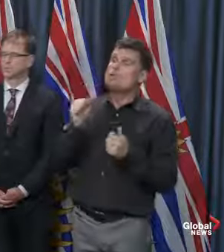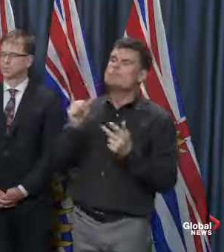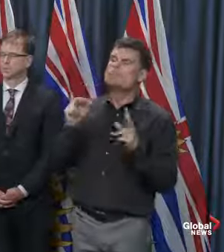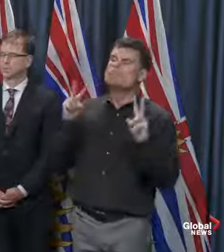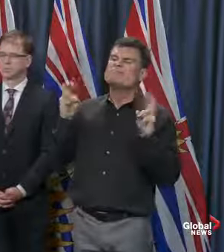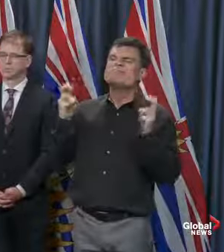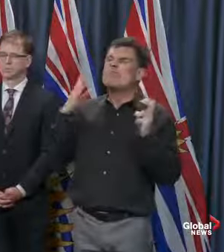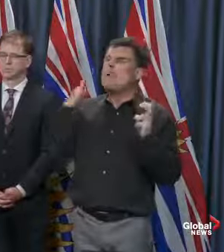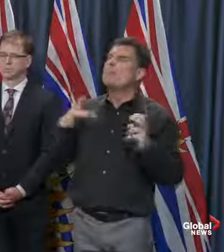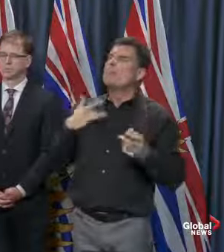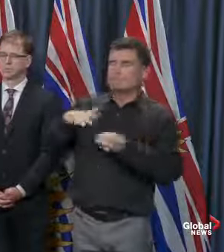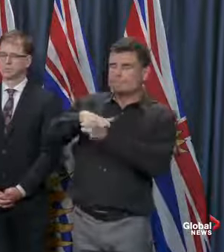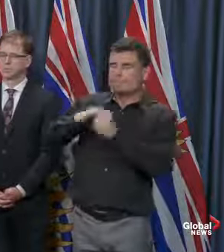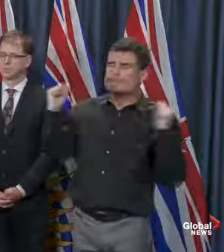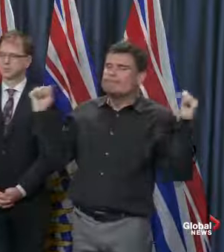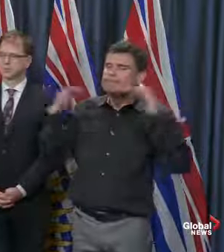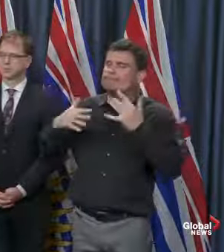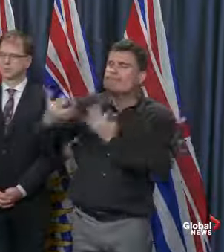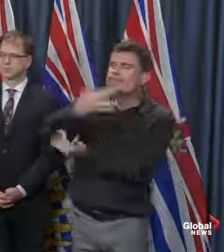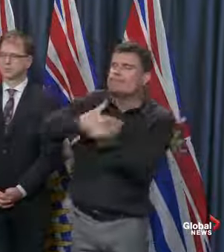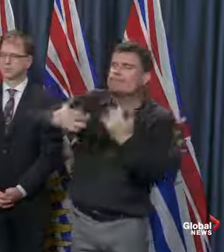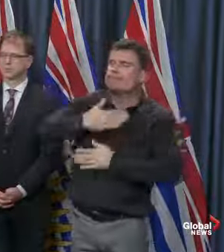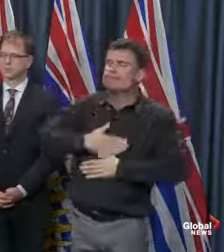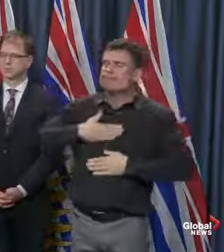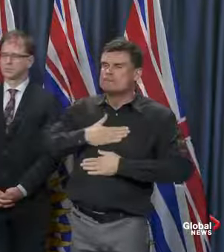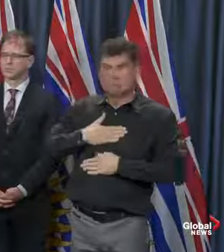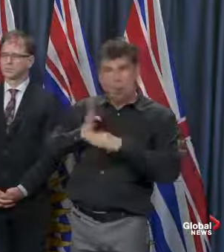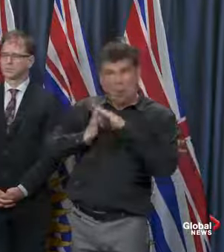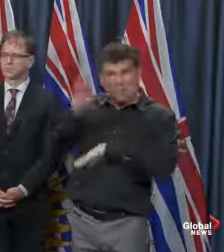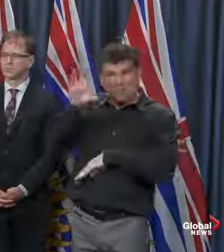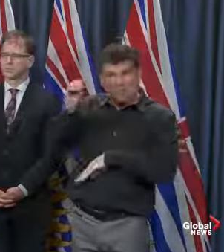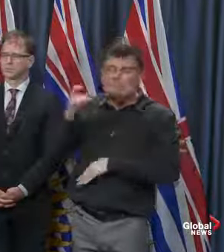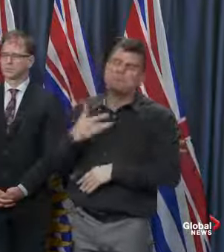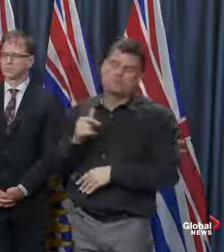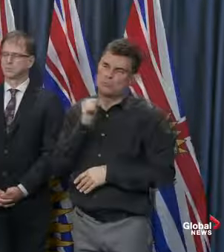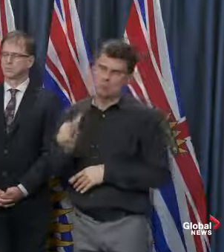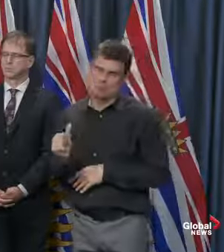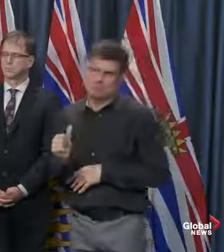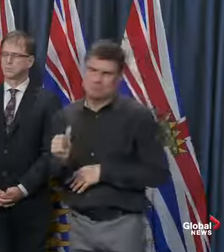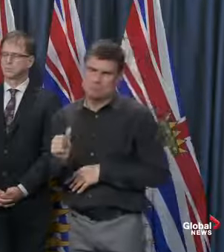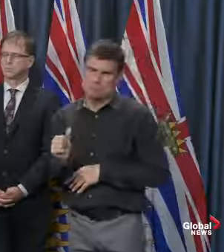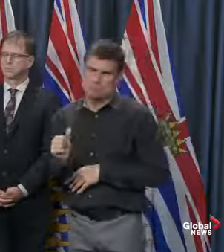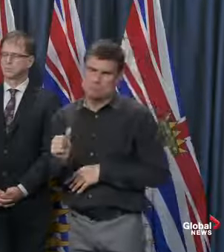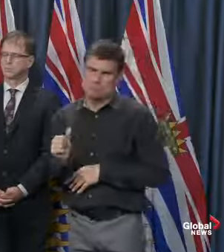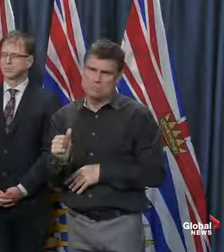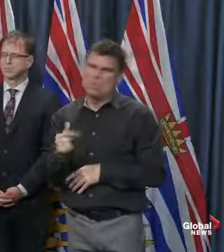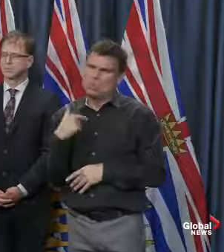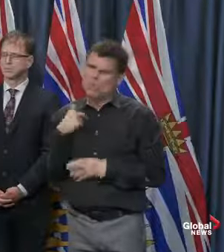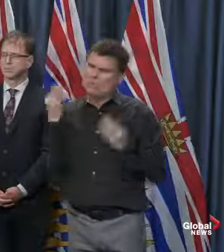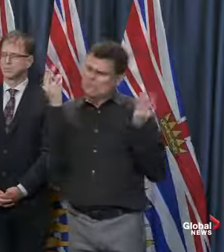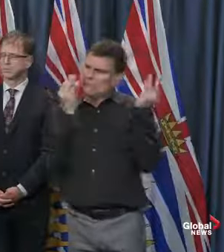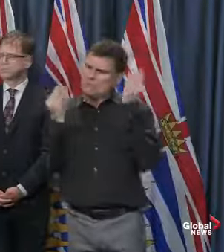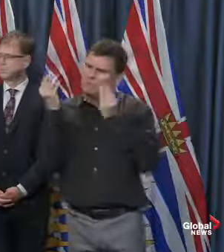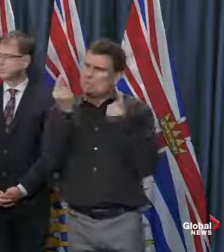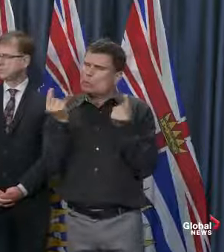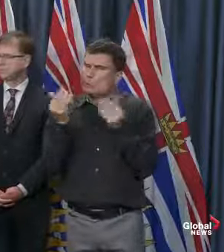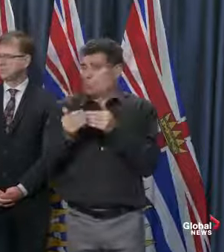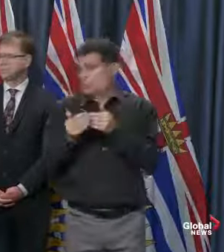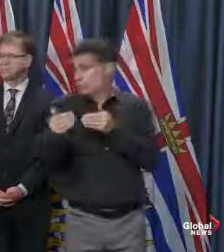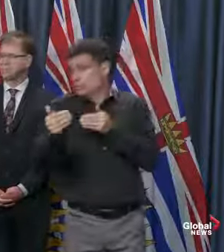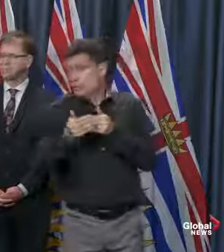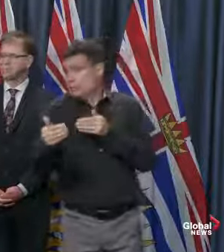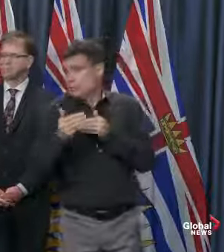be able to meet that criteria. So we are considering that. I think it's a challenge with restaurants